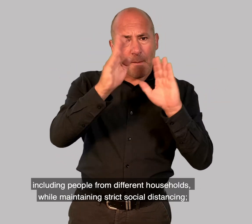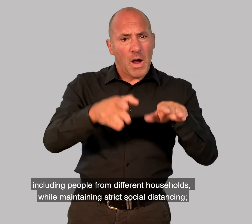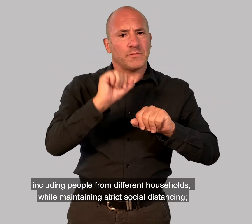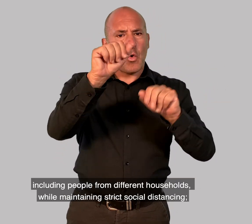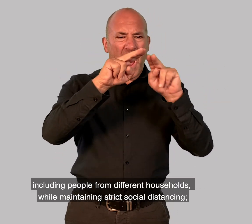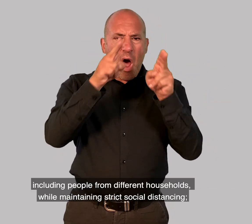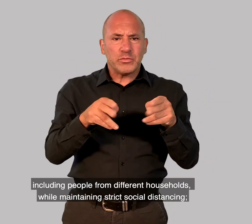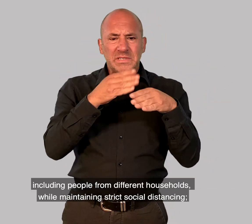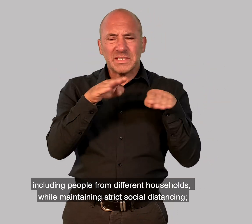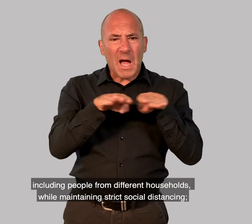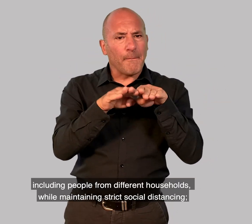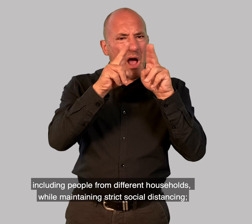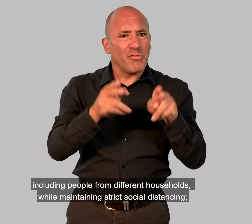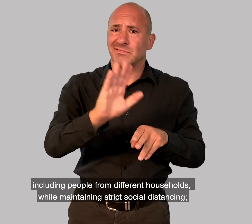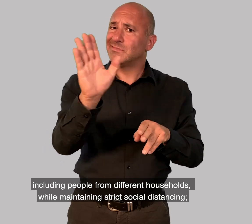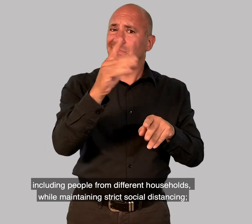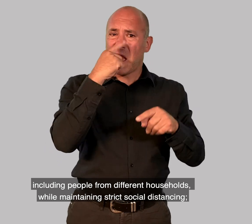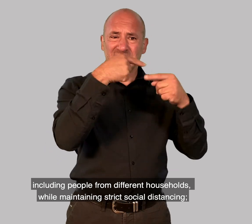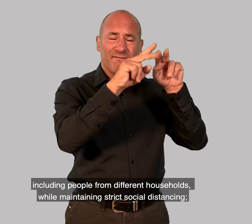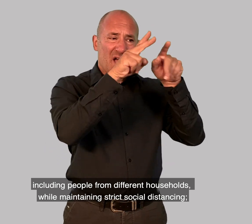while maintaining strict social distancing.